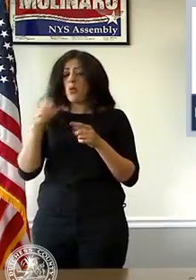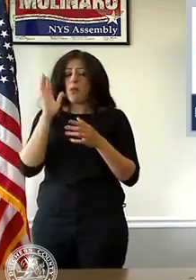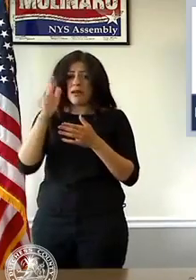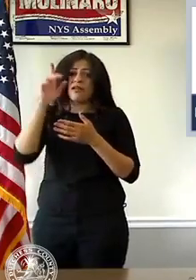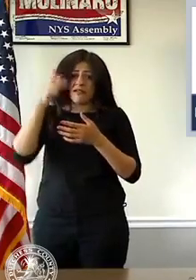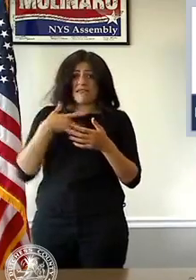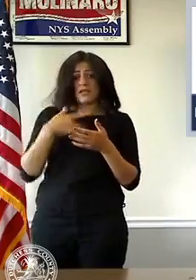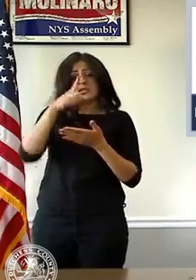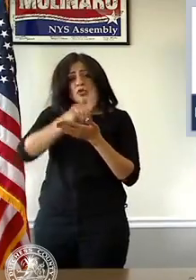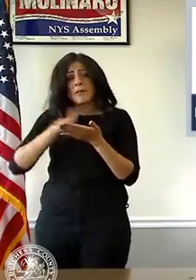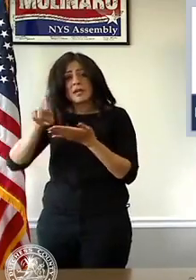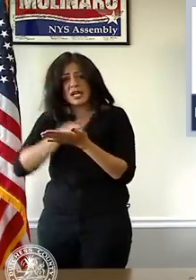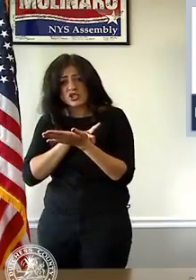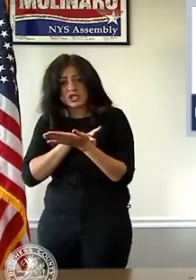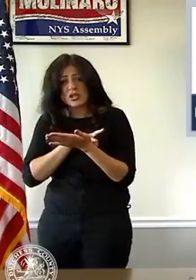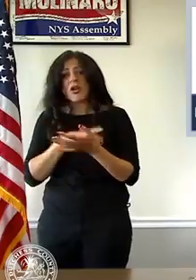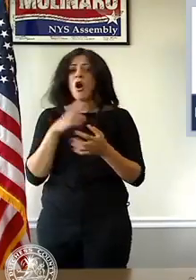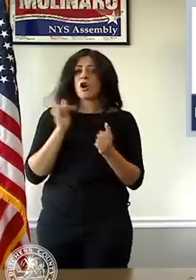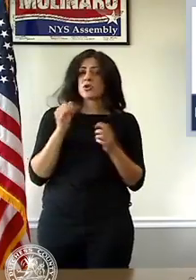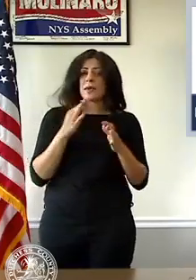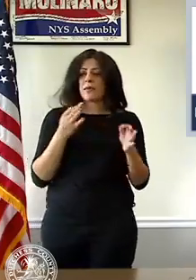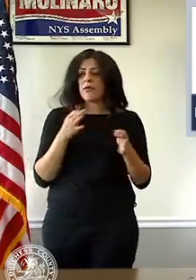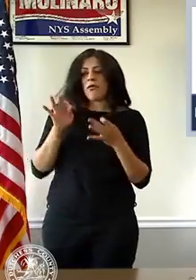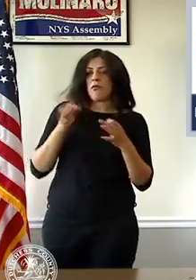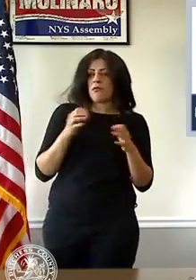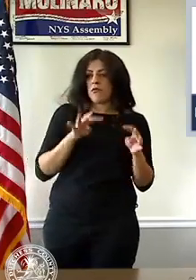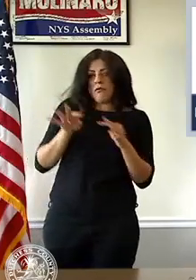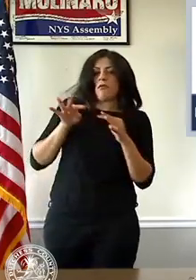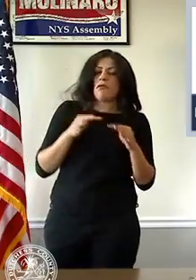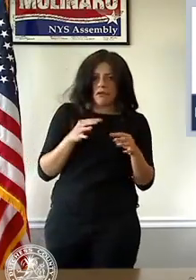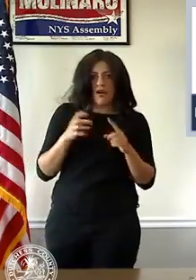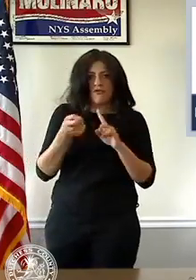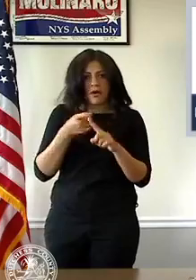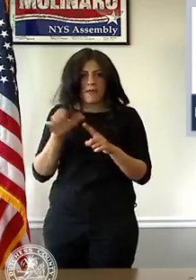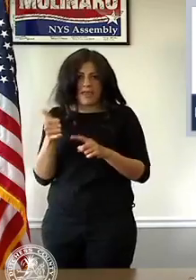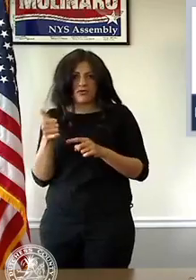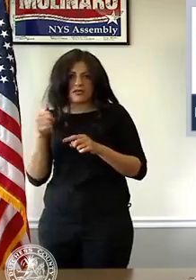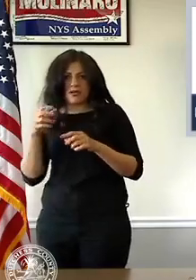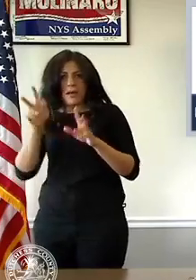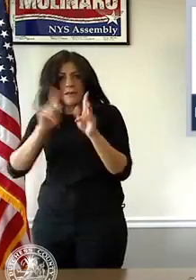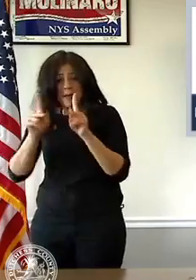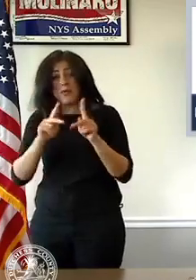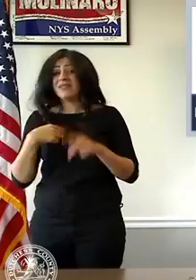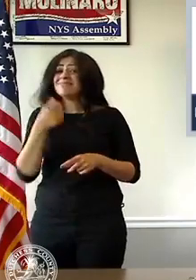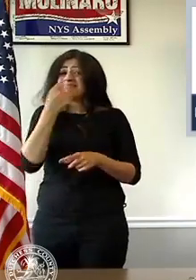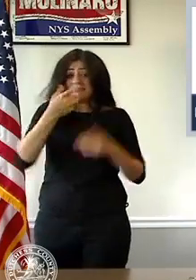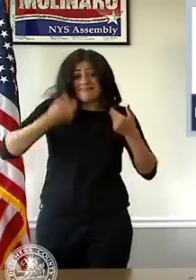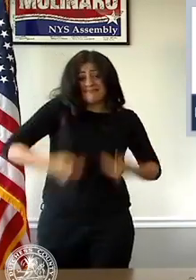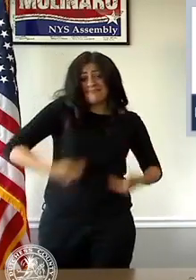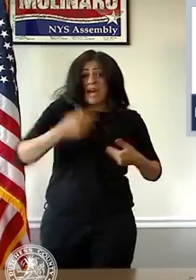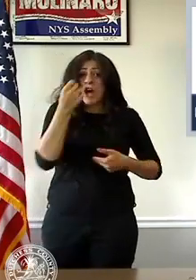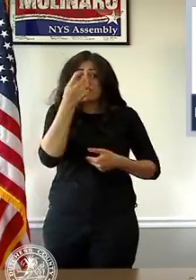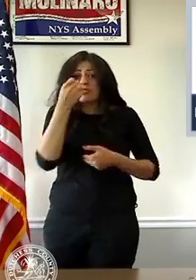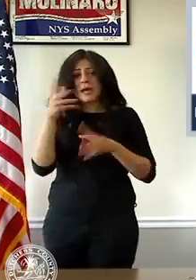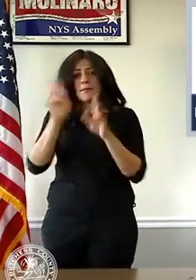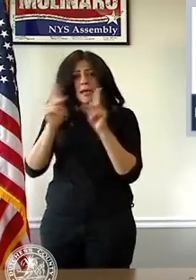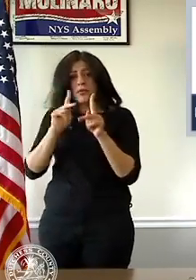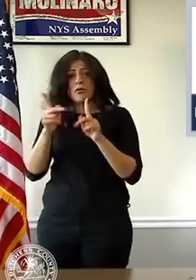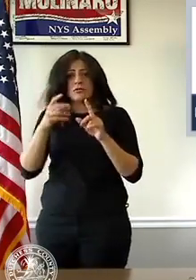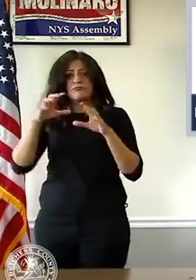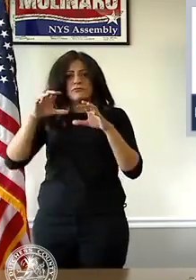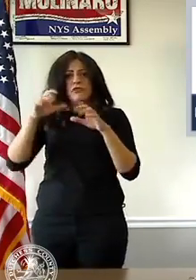comes with the glances and the glares. So I will never know what it's like to be a person of color in America, and I am not a police